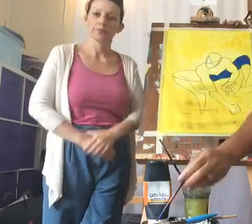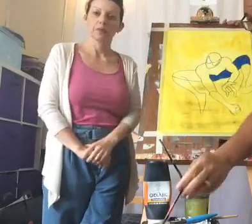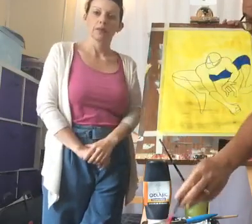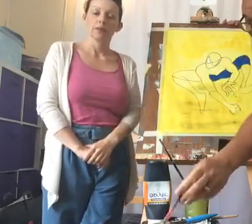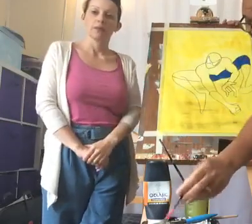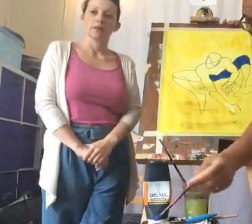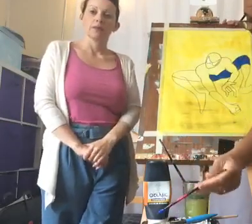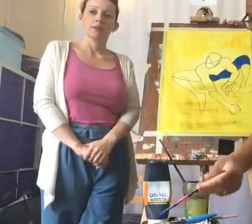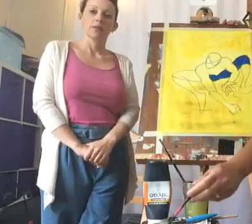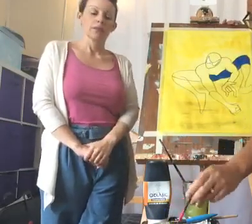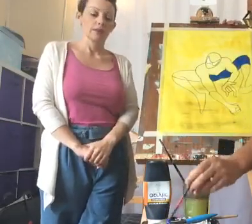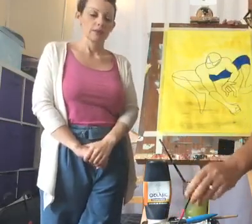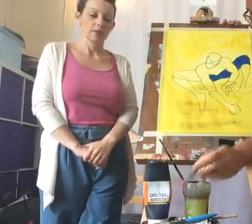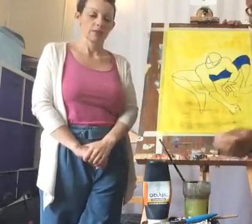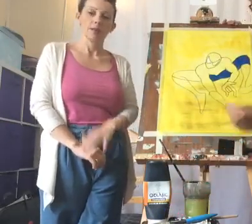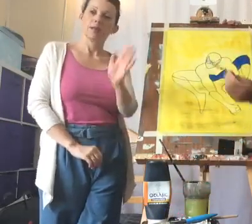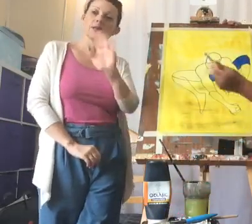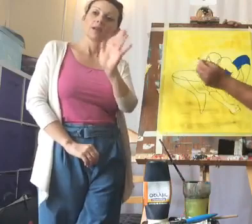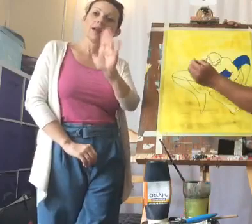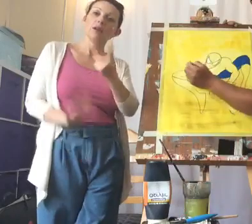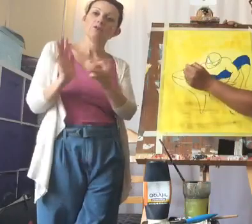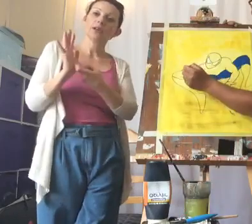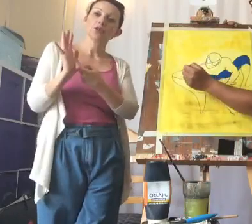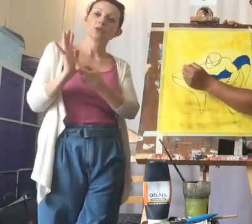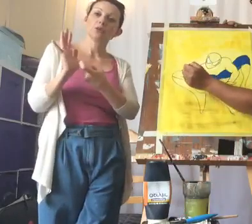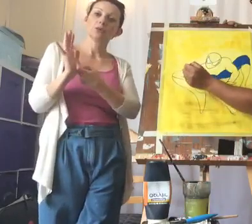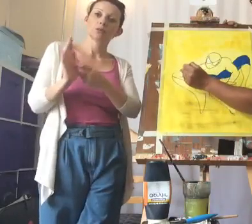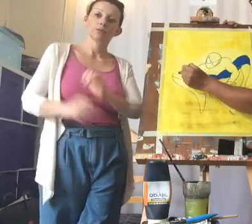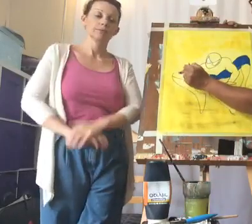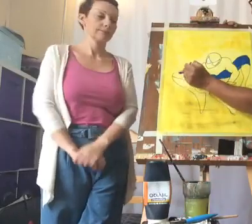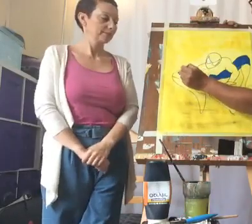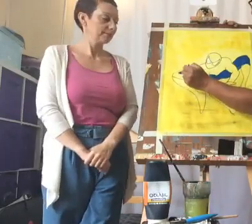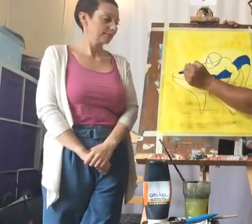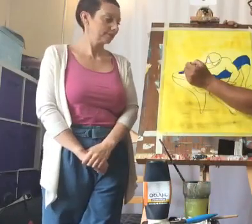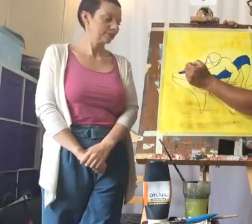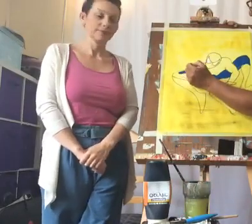So I'm just working with the blue now. Hello Rachel.